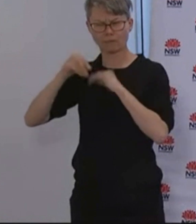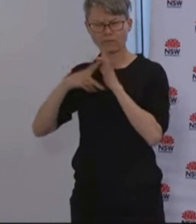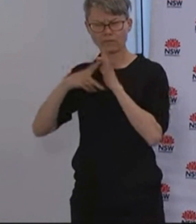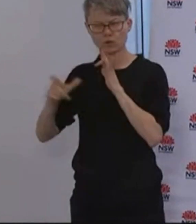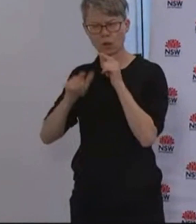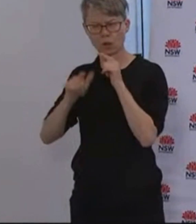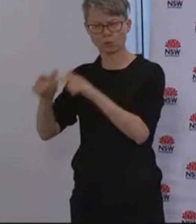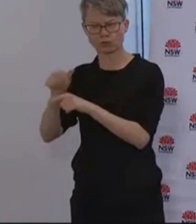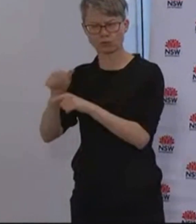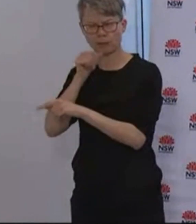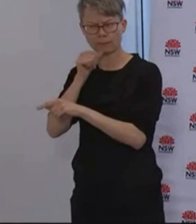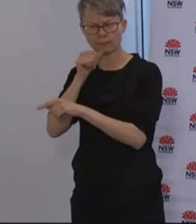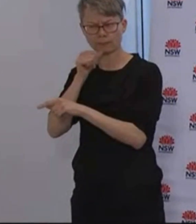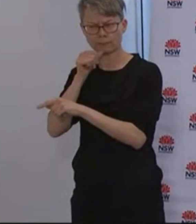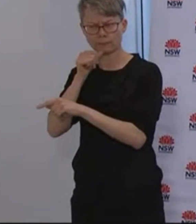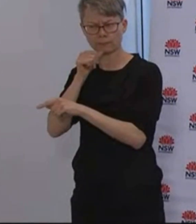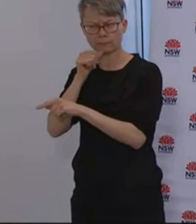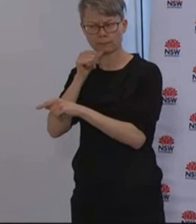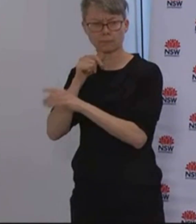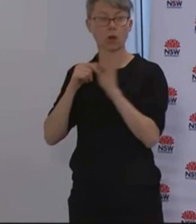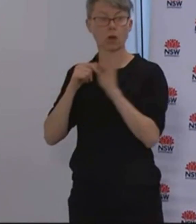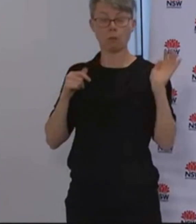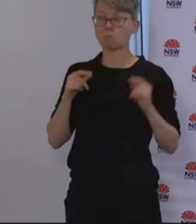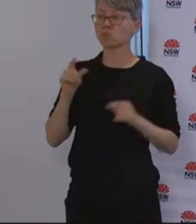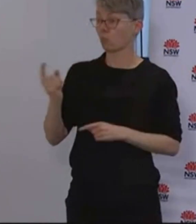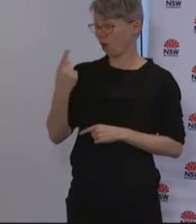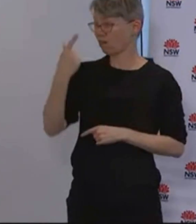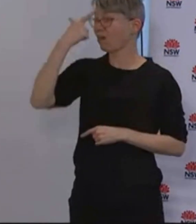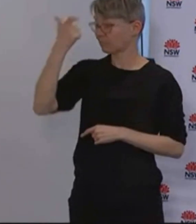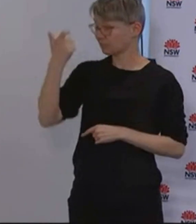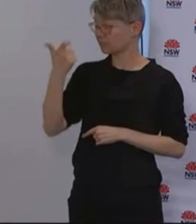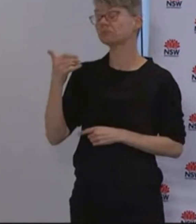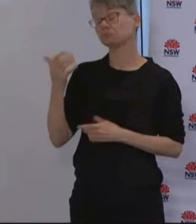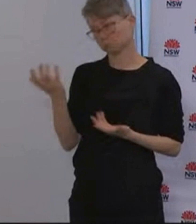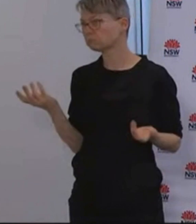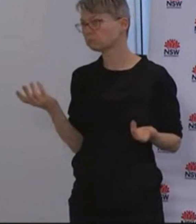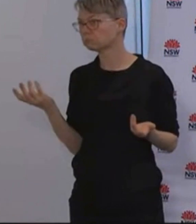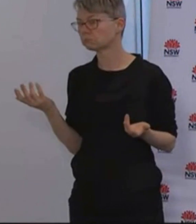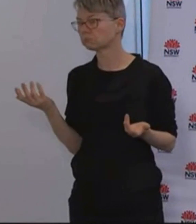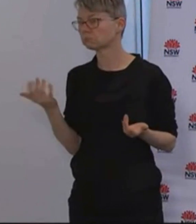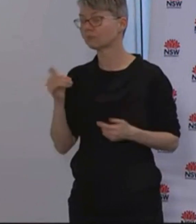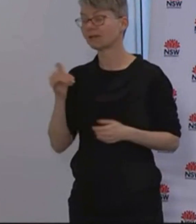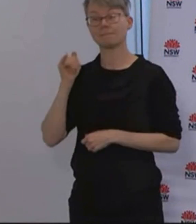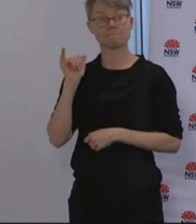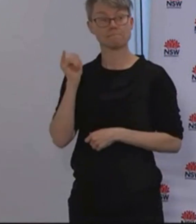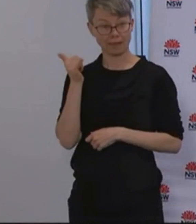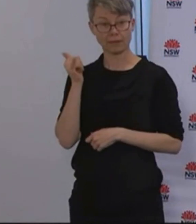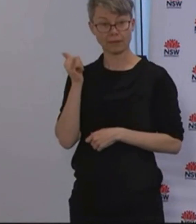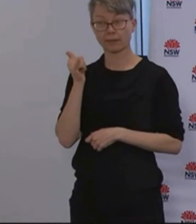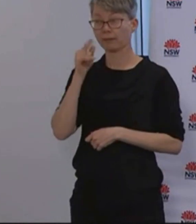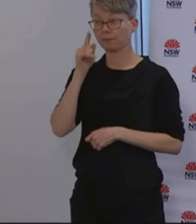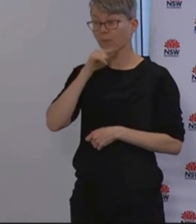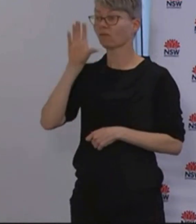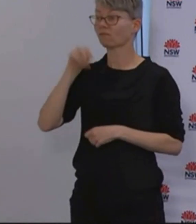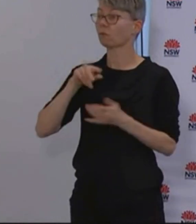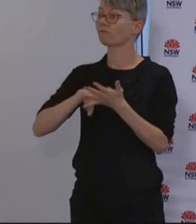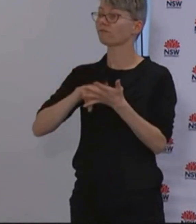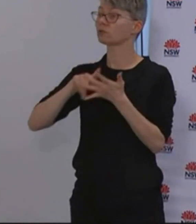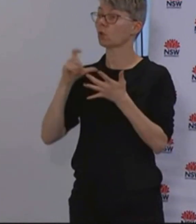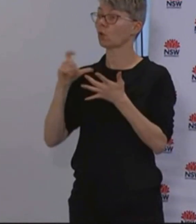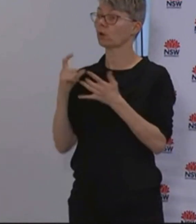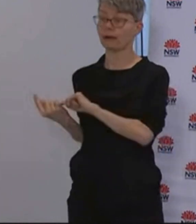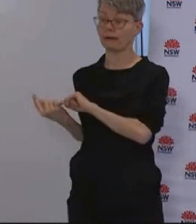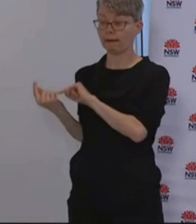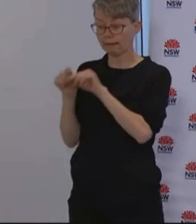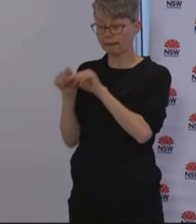been there? Obviously a hypothesis is that this may have been introduced through contact